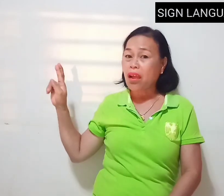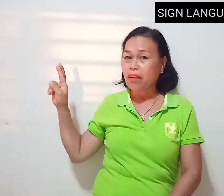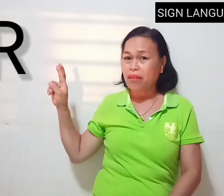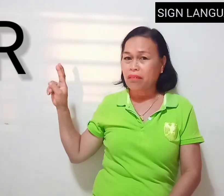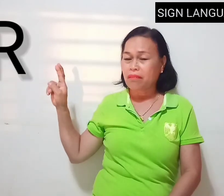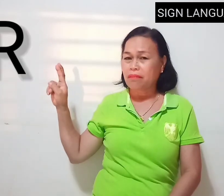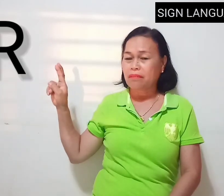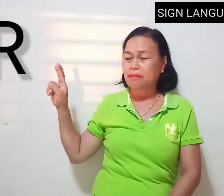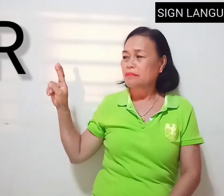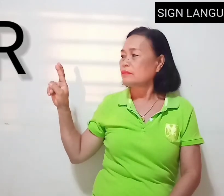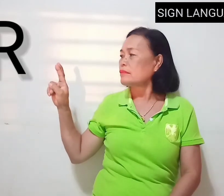R.